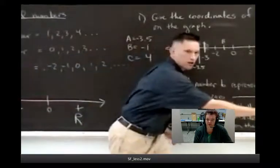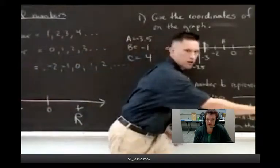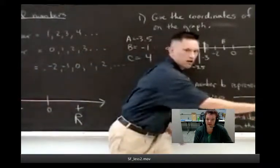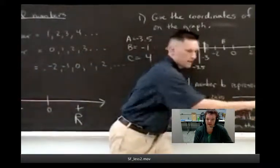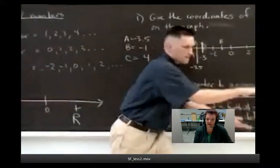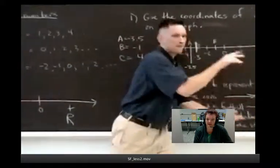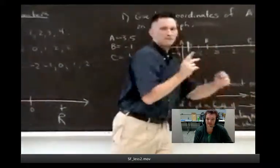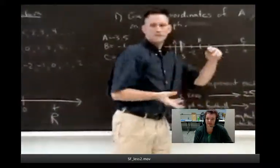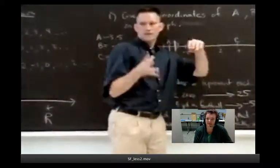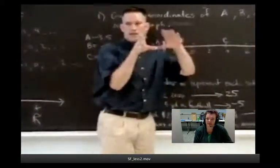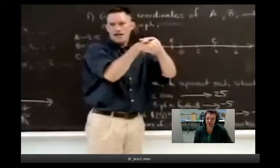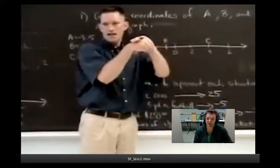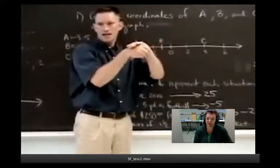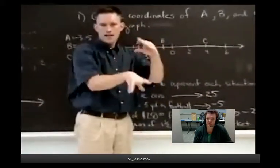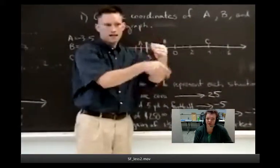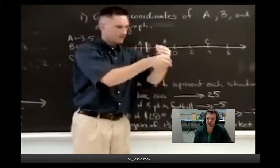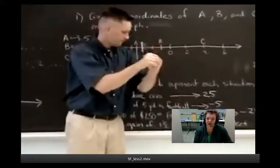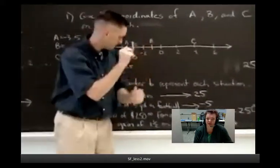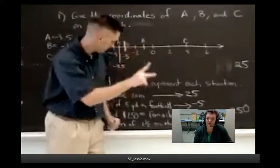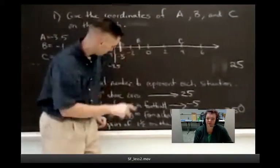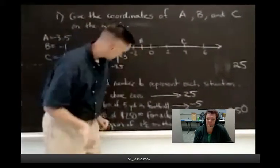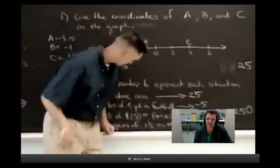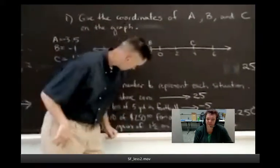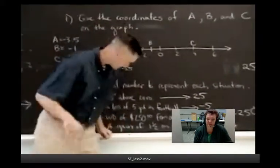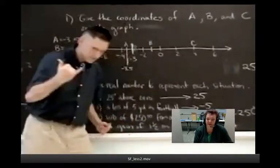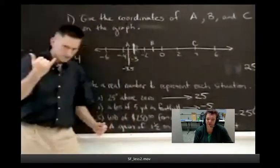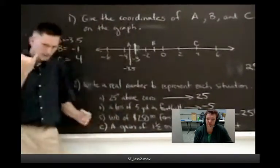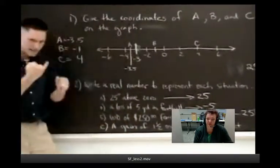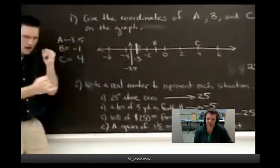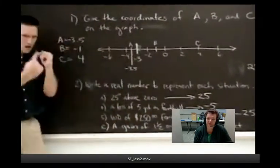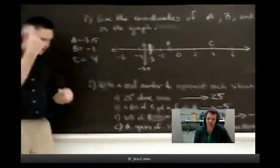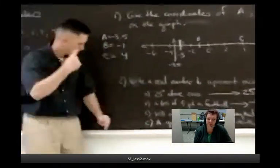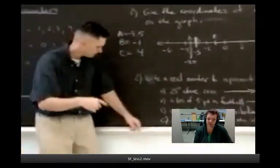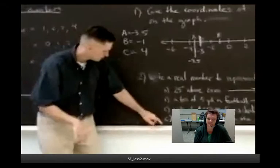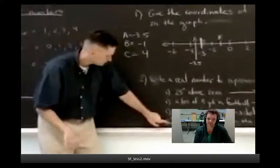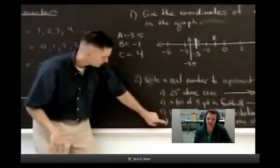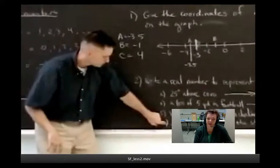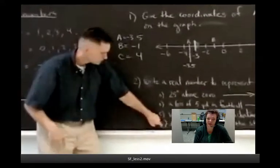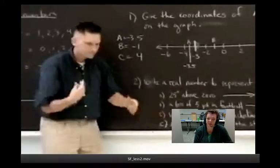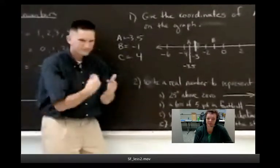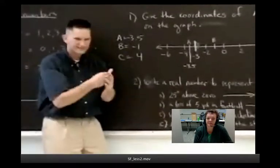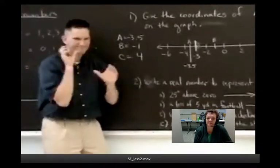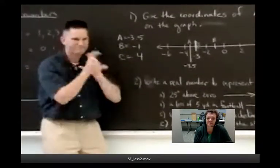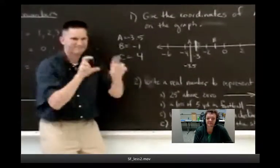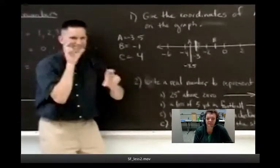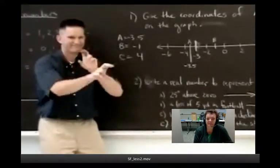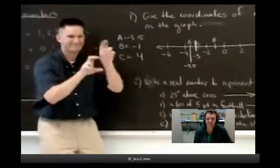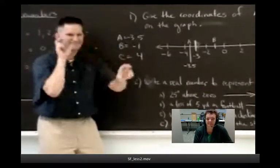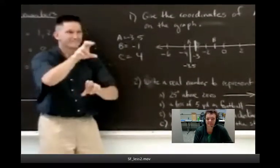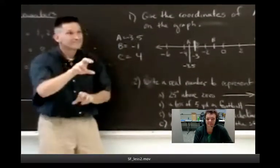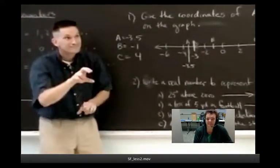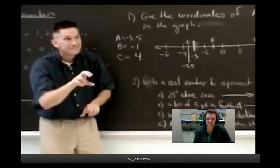You have less. What if you add? Then it's greater. Yeah, it's going up.